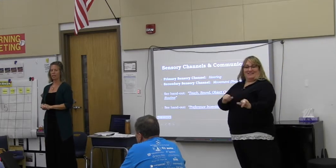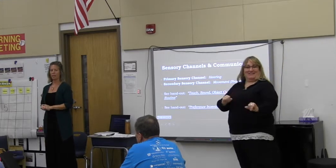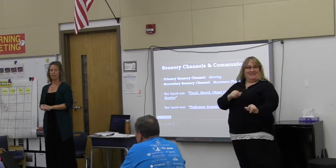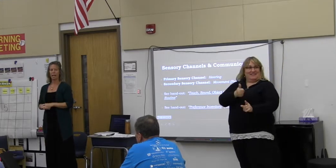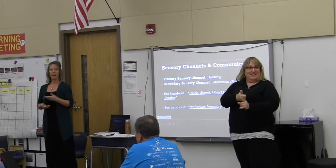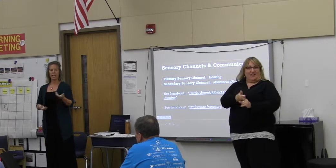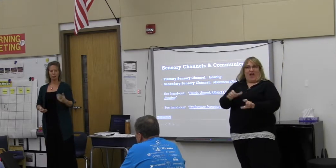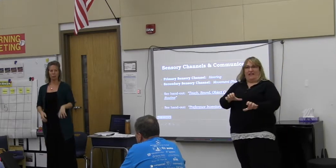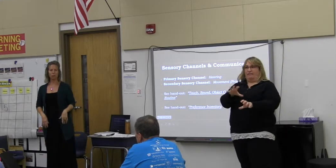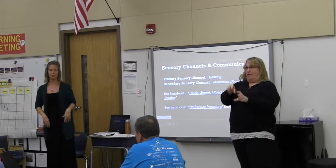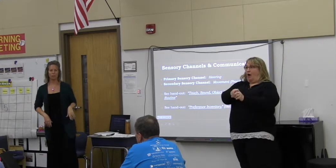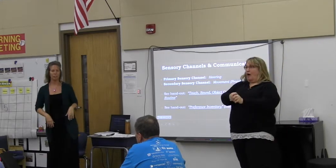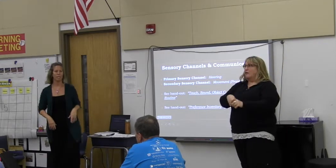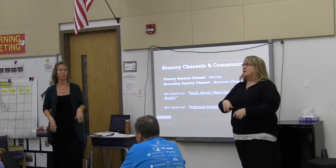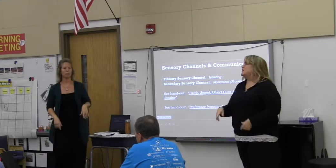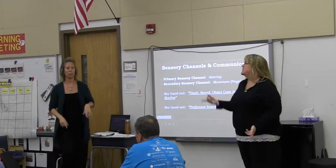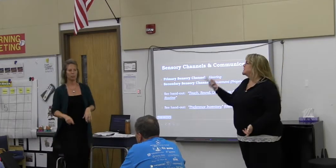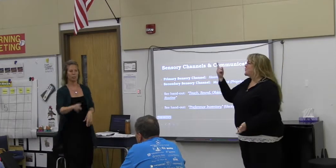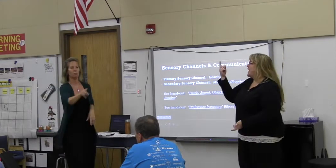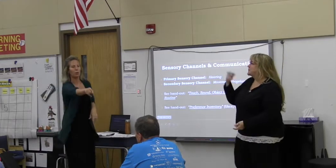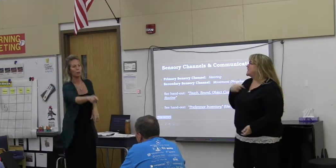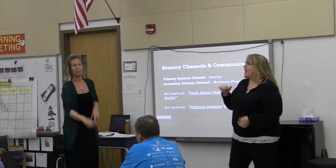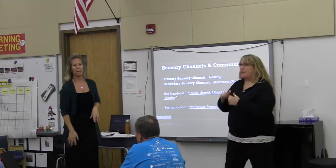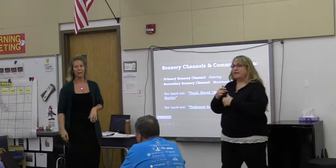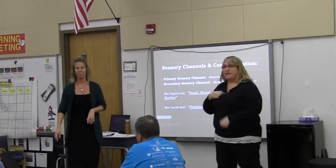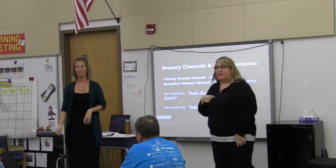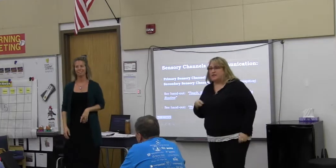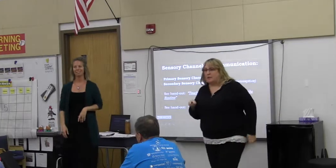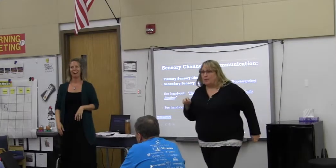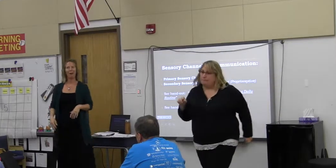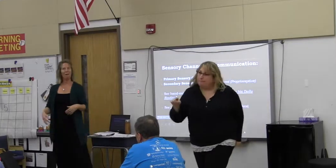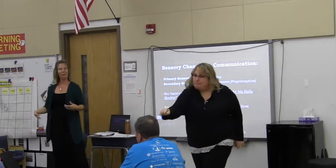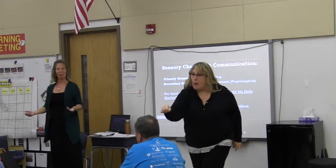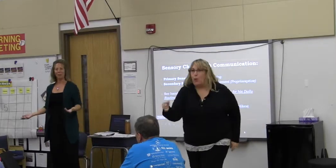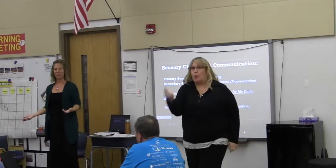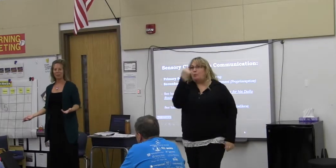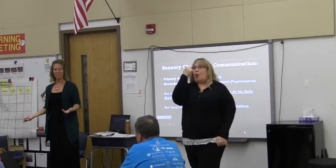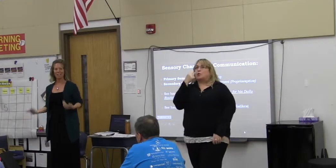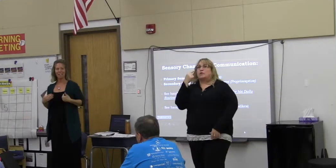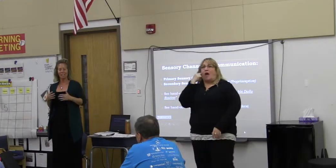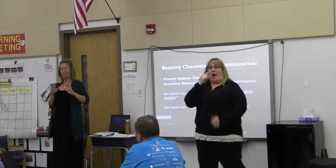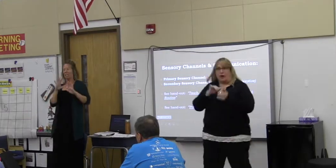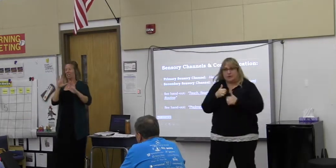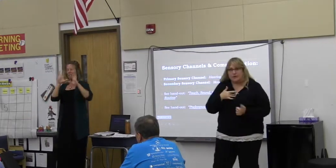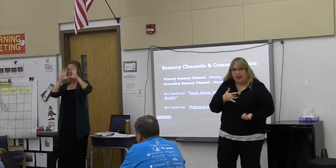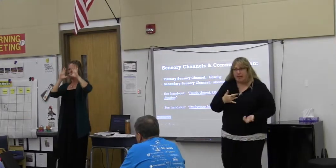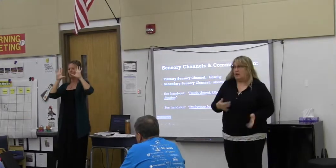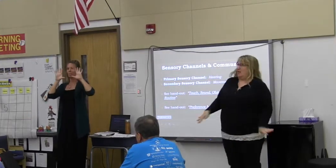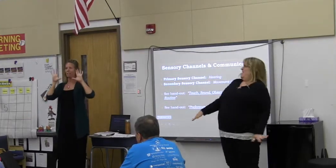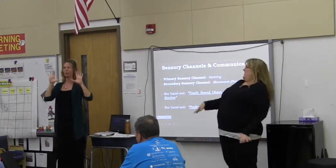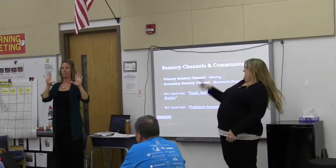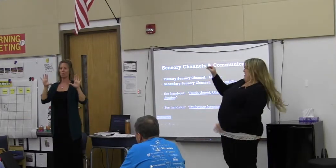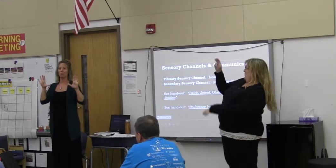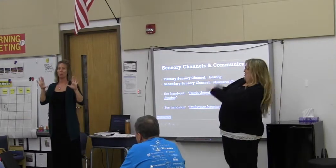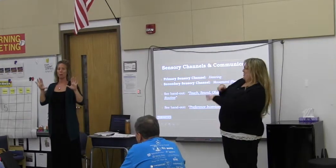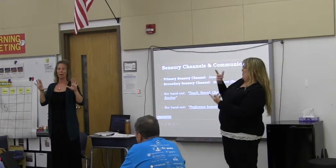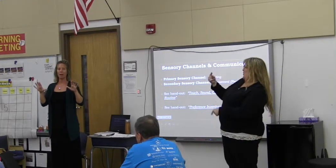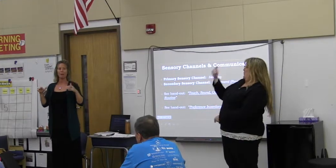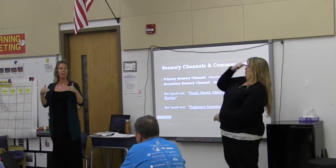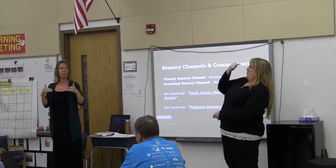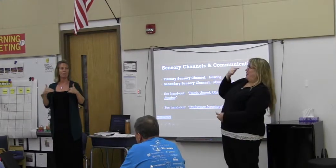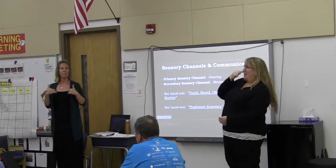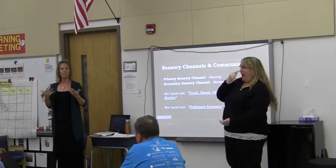They said, how would you feel if I just came up to you and just poked you in the eye? Well, of course, to us it's like, no, of course I don't want you to poke